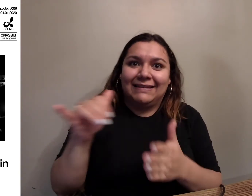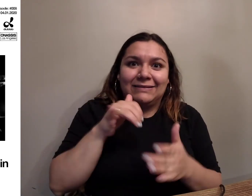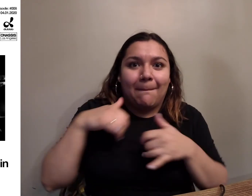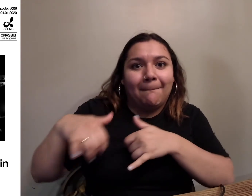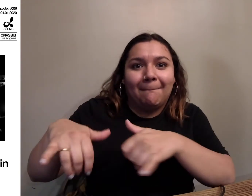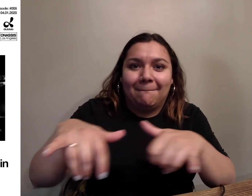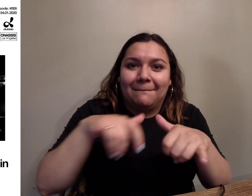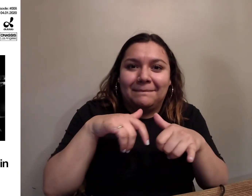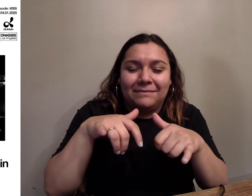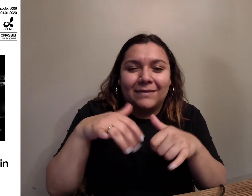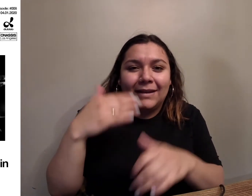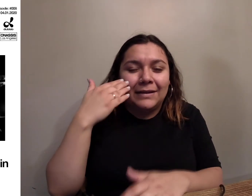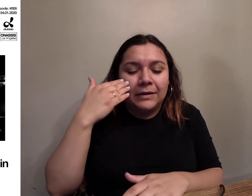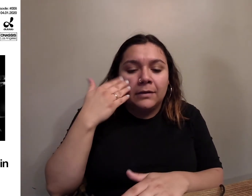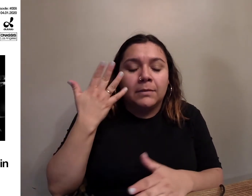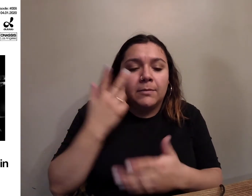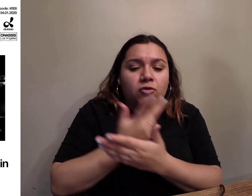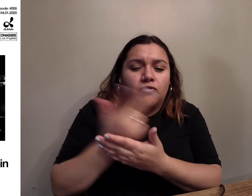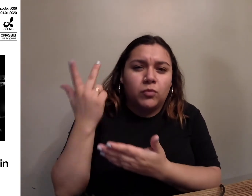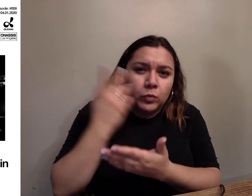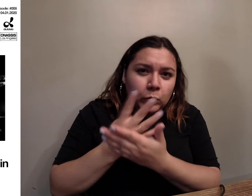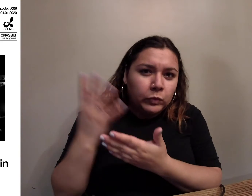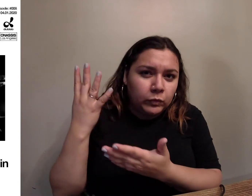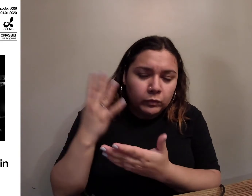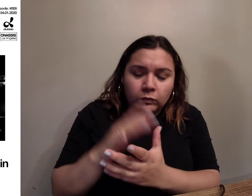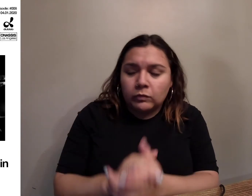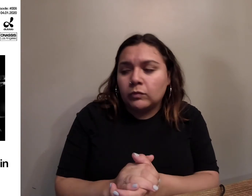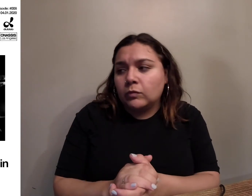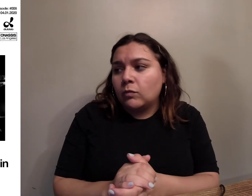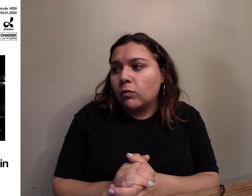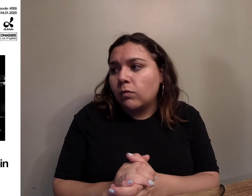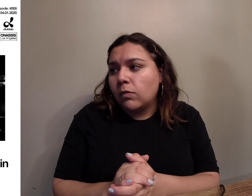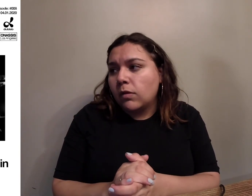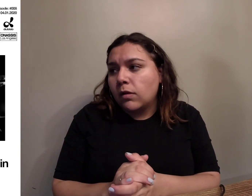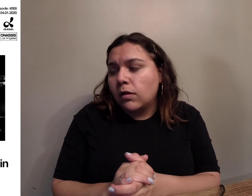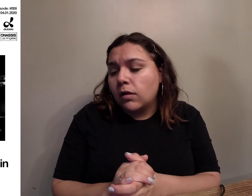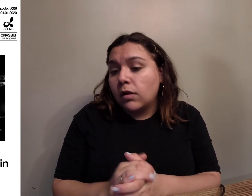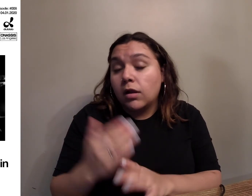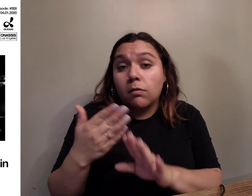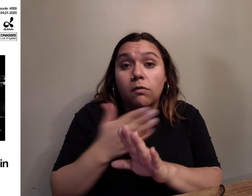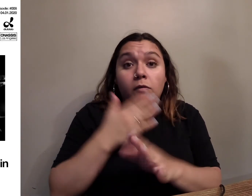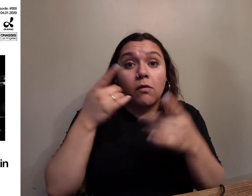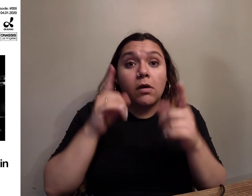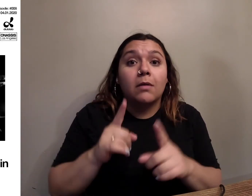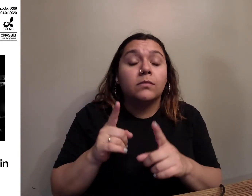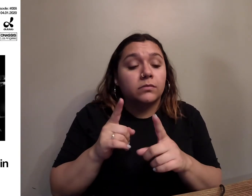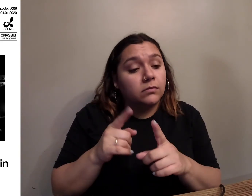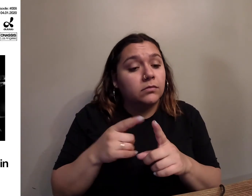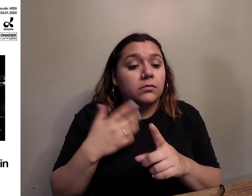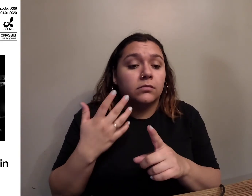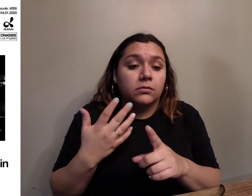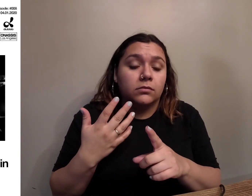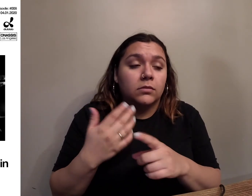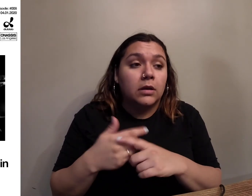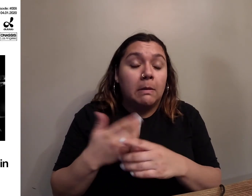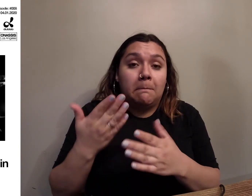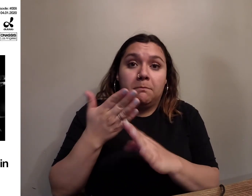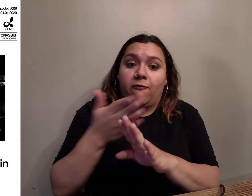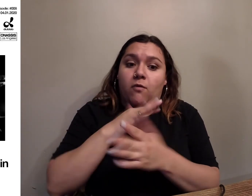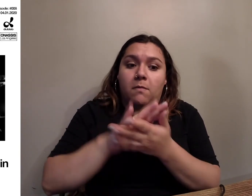remember about 3-4 weeks ago, you know, before things had really got